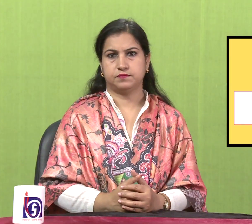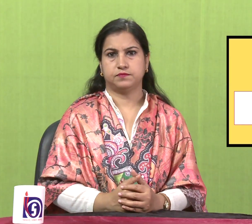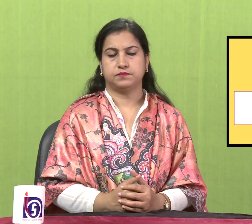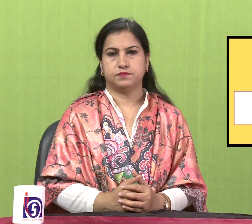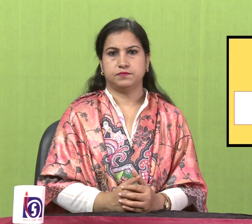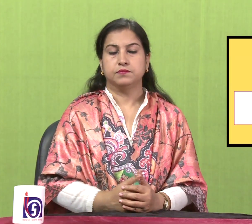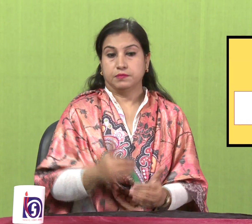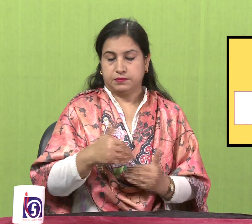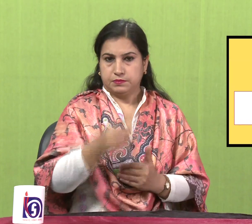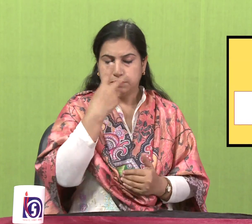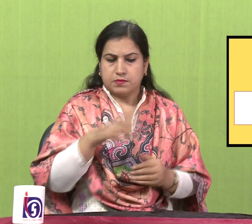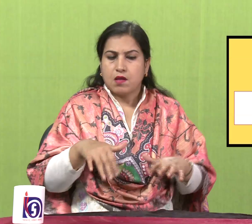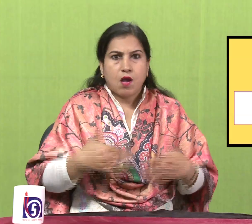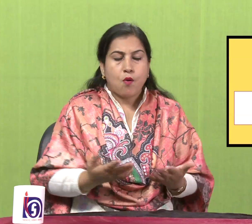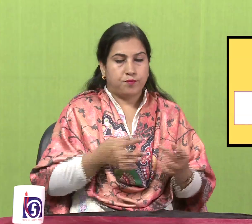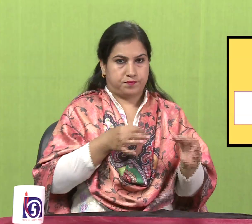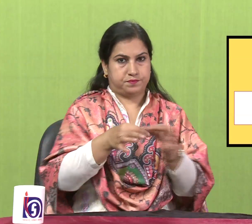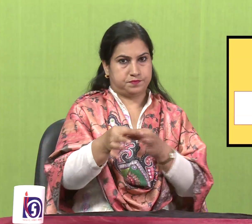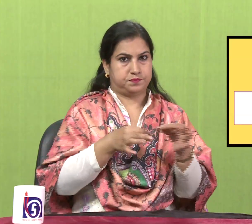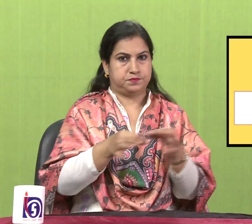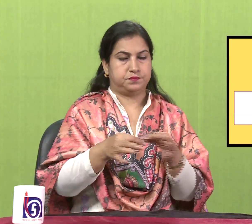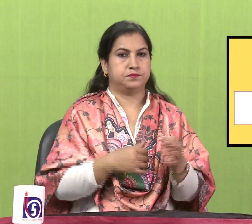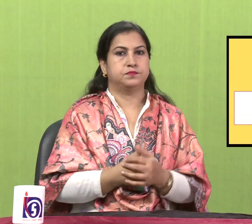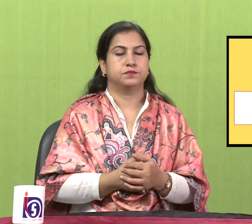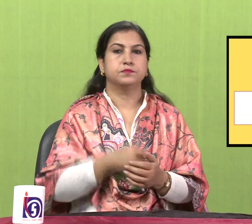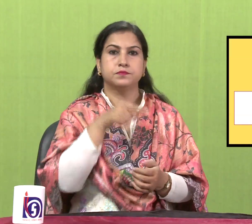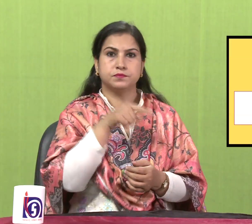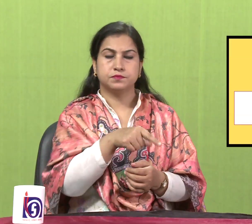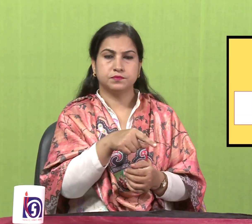Let us try to understand this through an example.